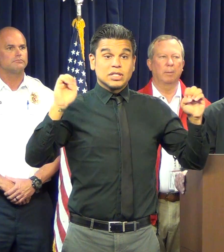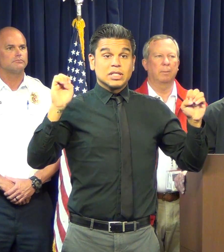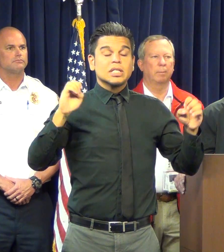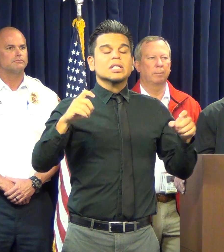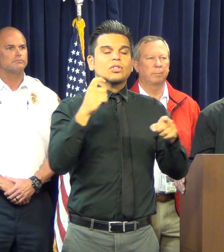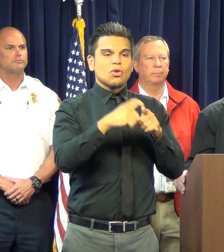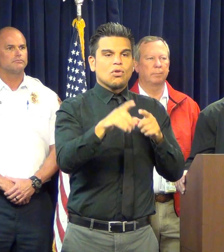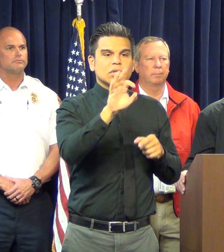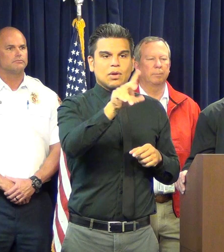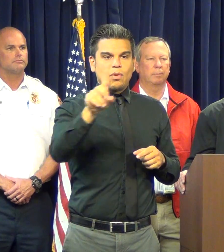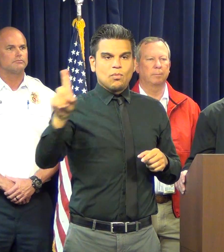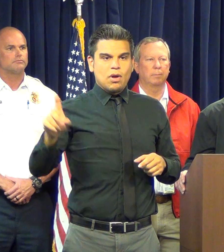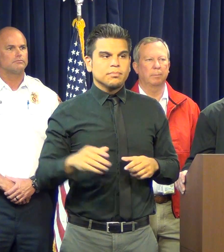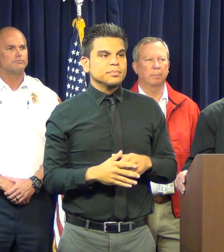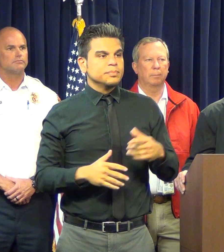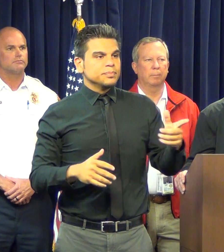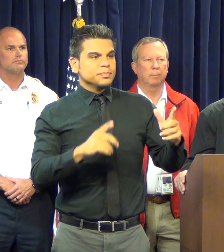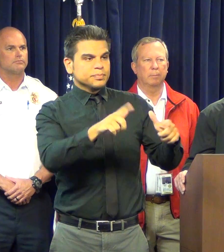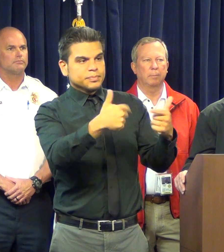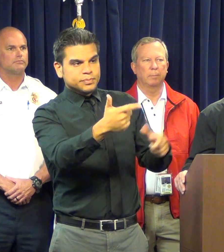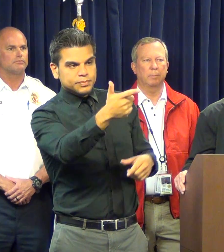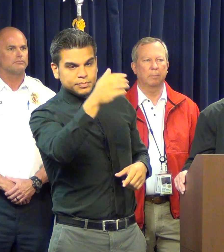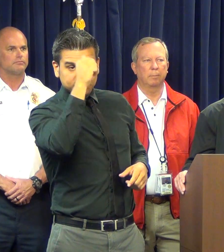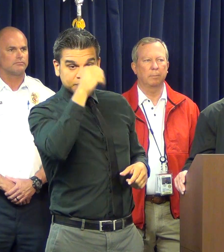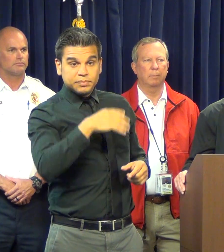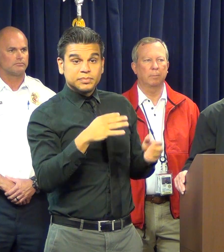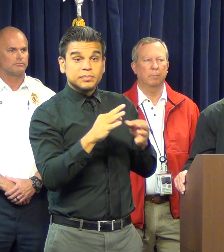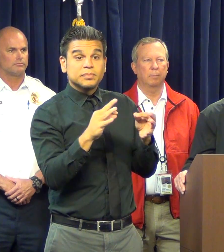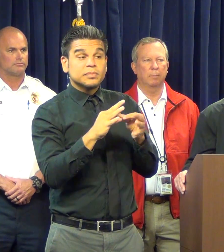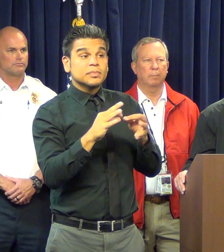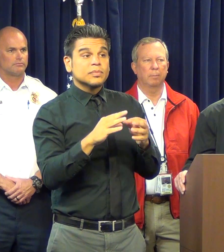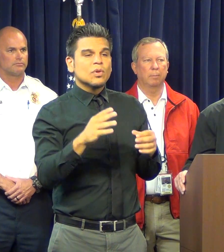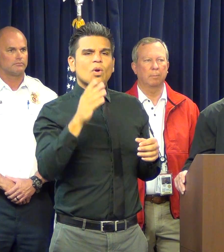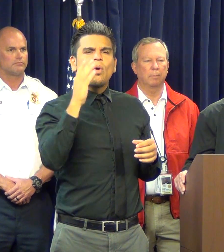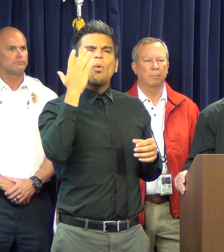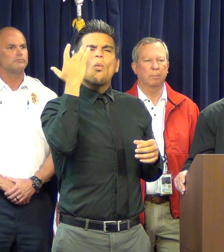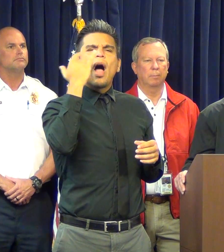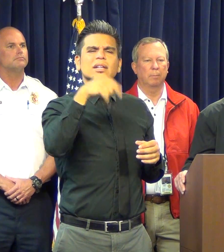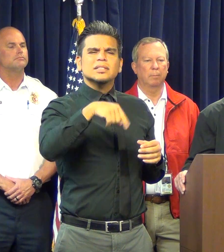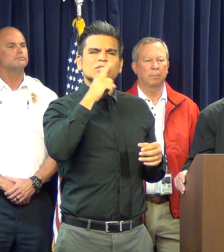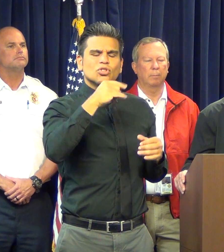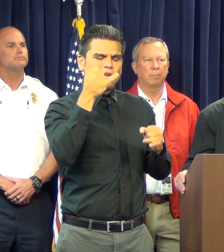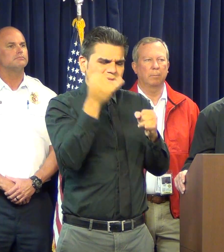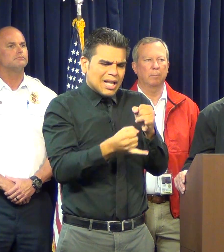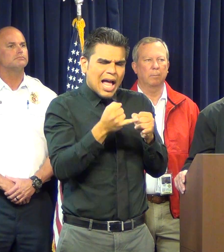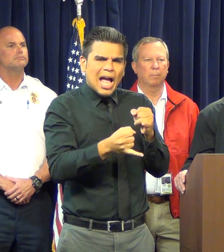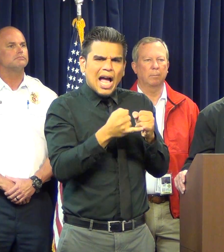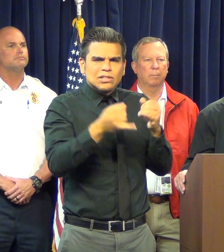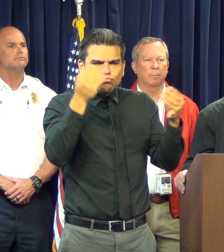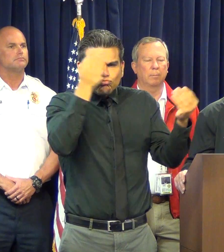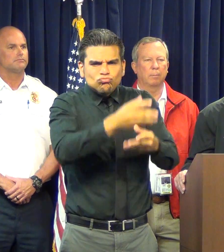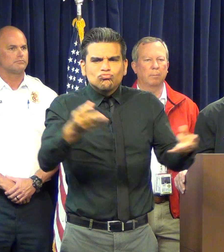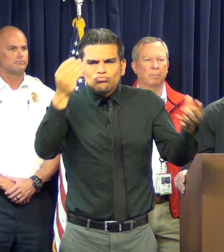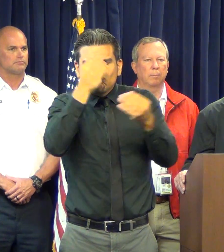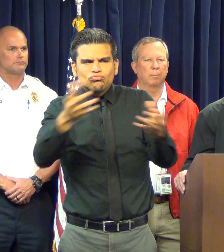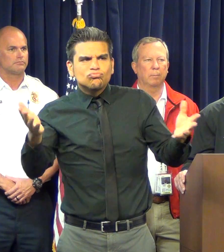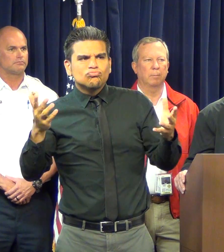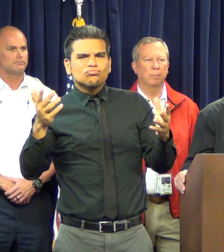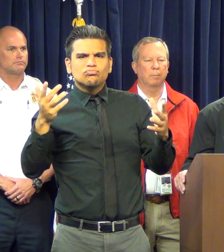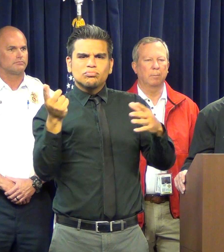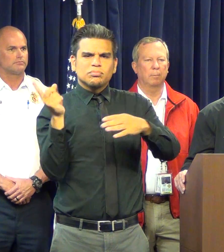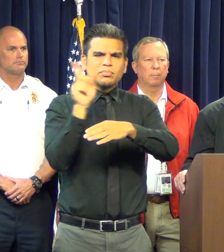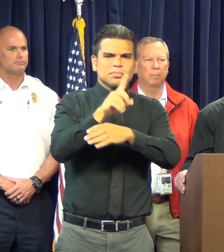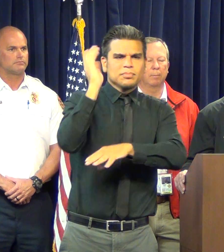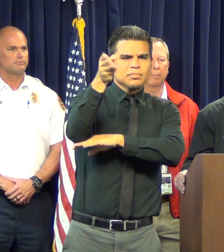questions. Mayor, can you kind of explain why this will be your last briefing if there were problems that you're going to publicly be out